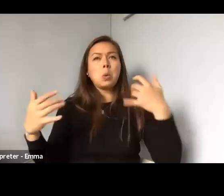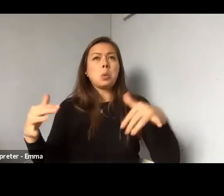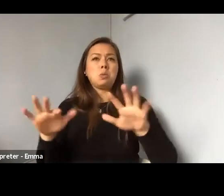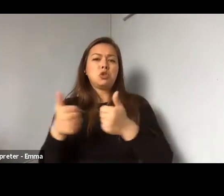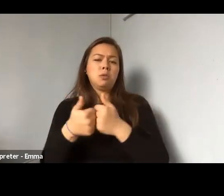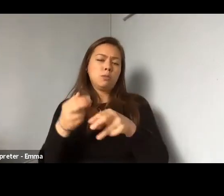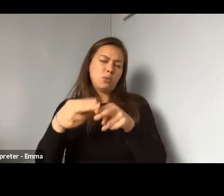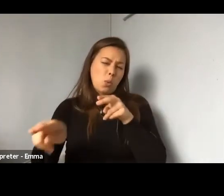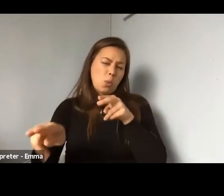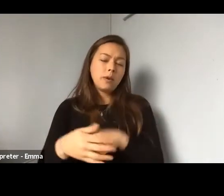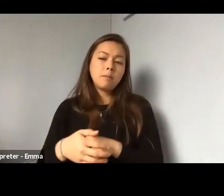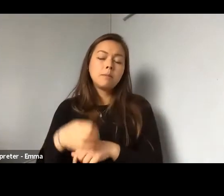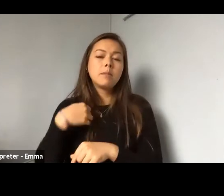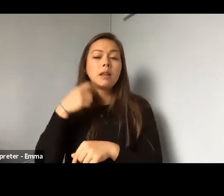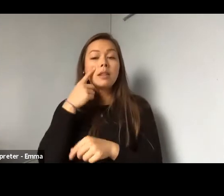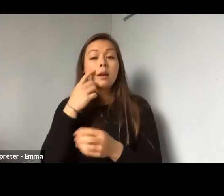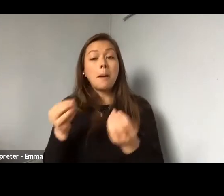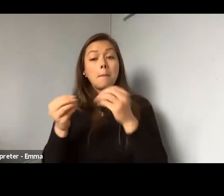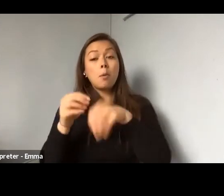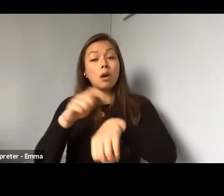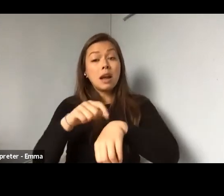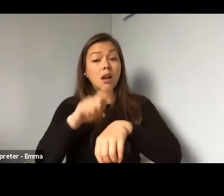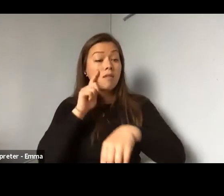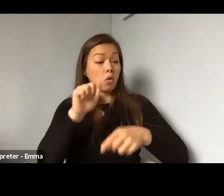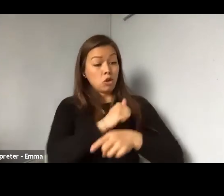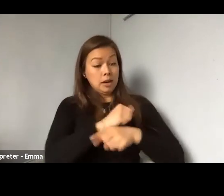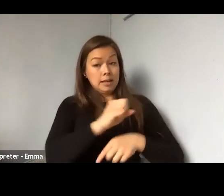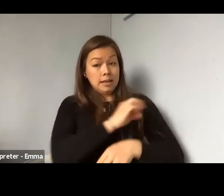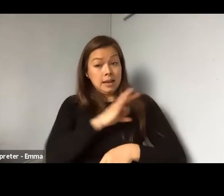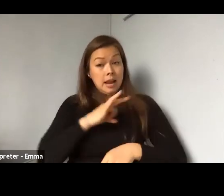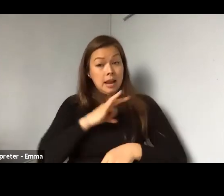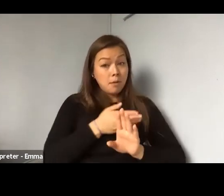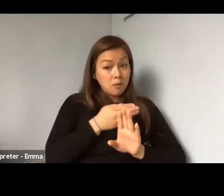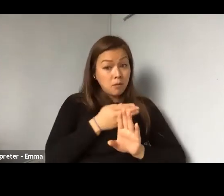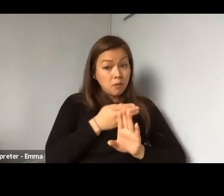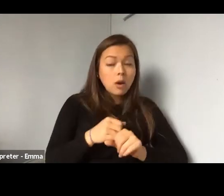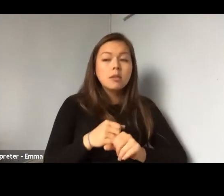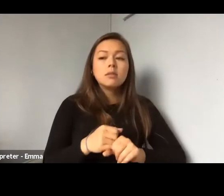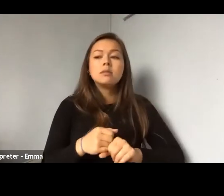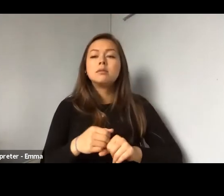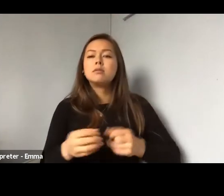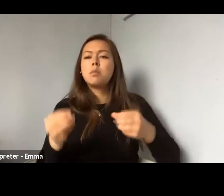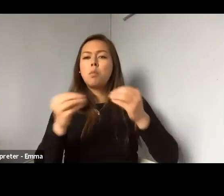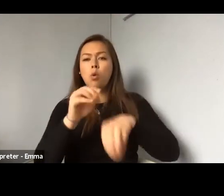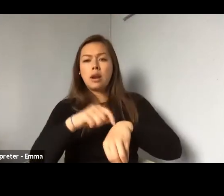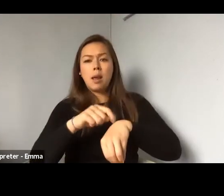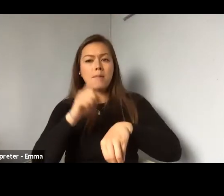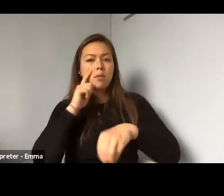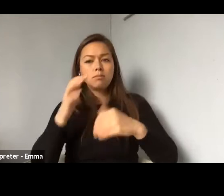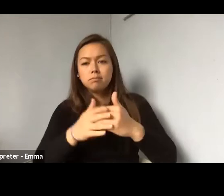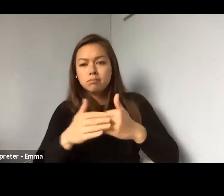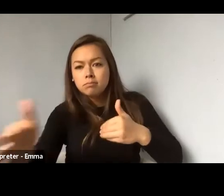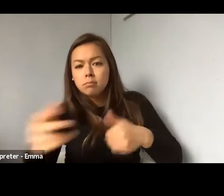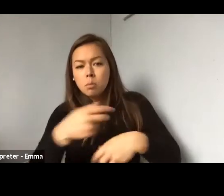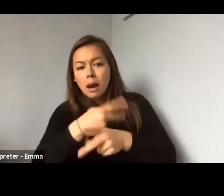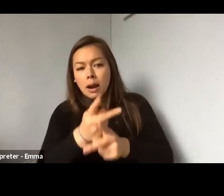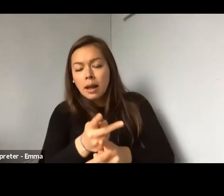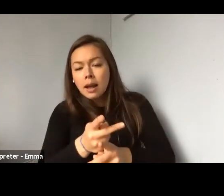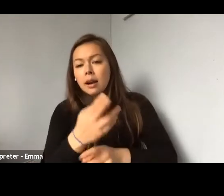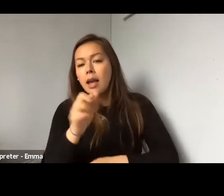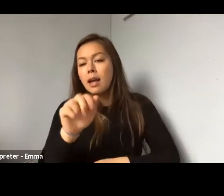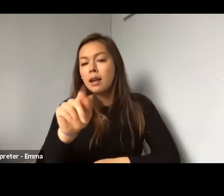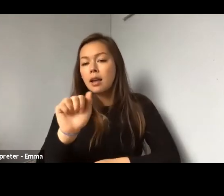of staff and more time in general for training of the program product and the hackathon itself. A lot of these recommendations came out